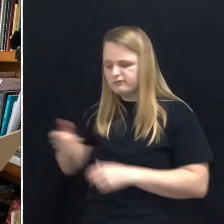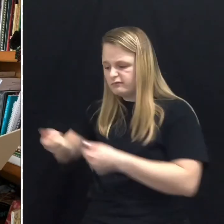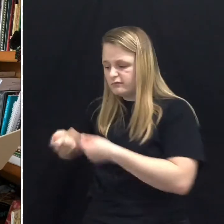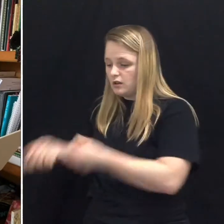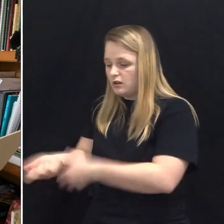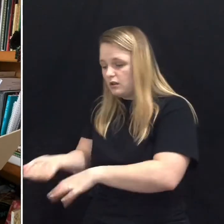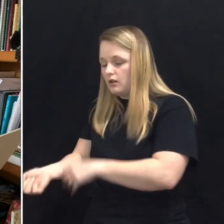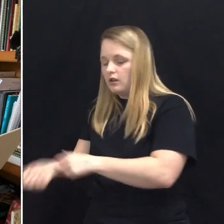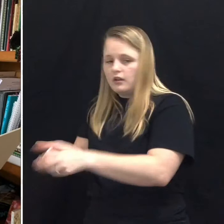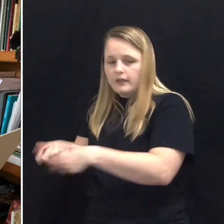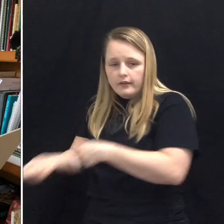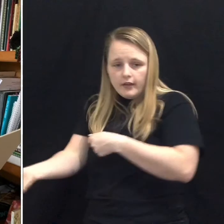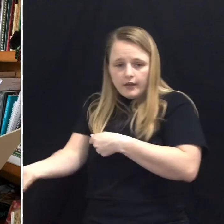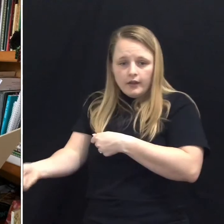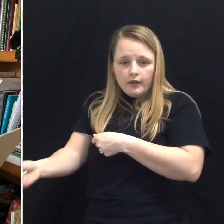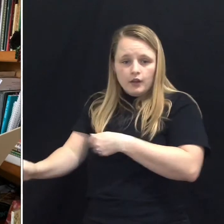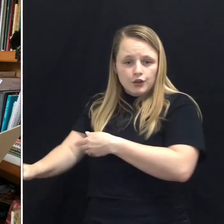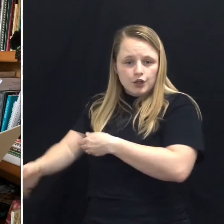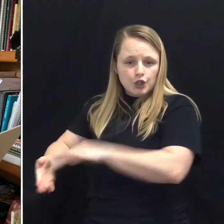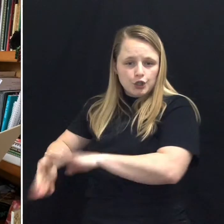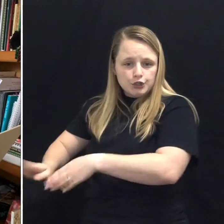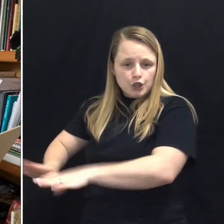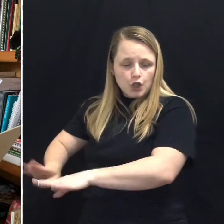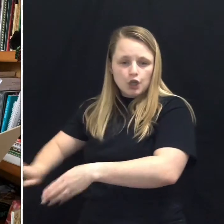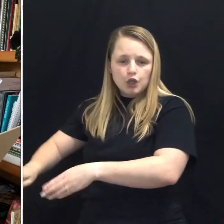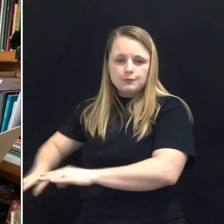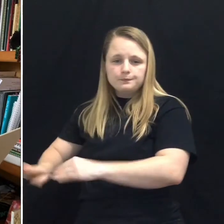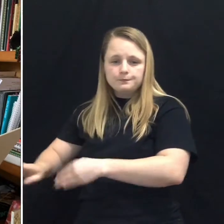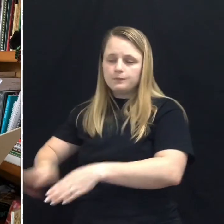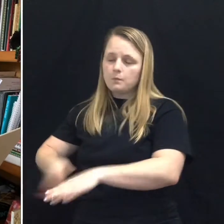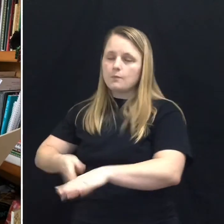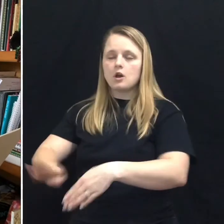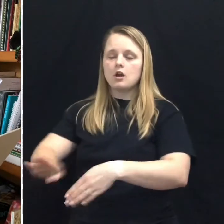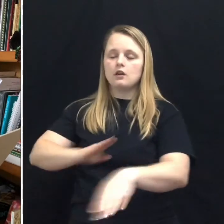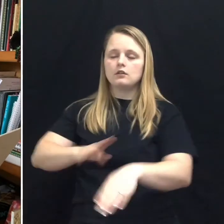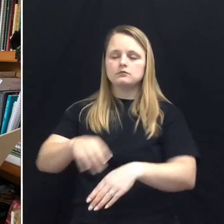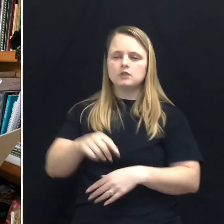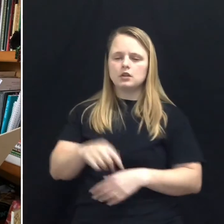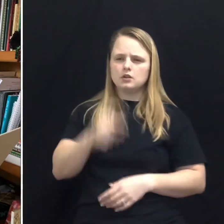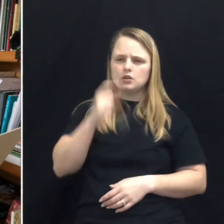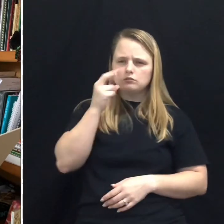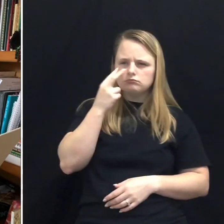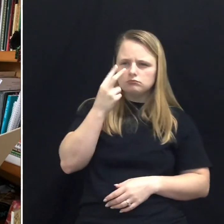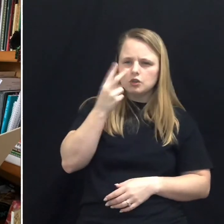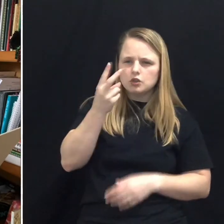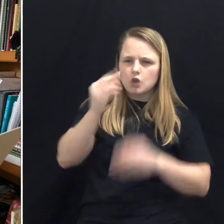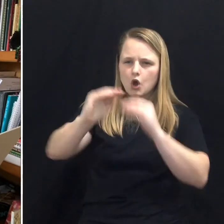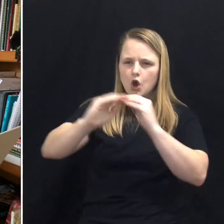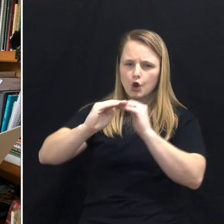house. Walking along, they discovered a small white bridge at the side of the road.